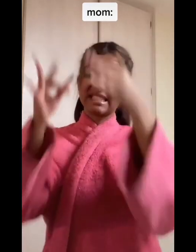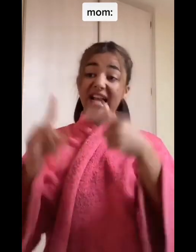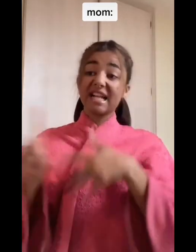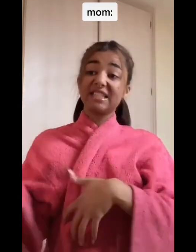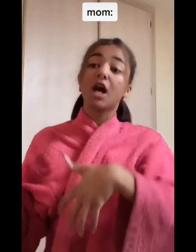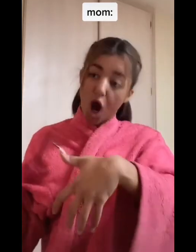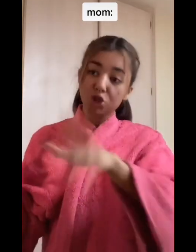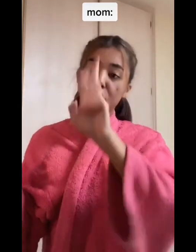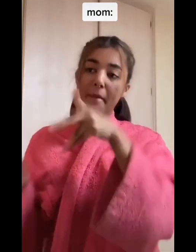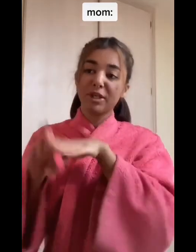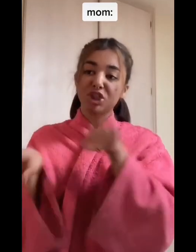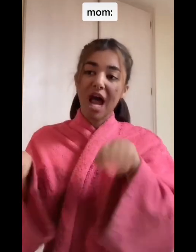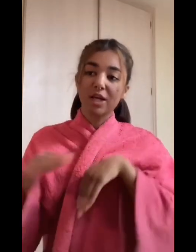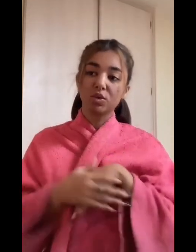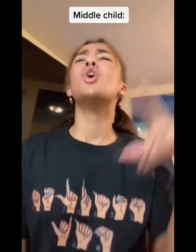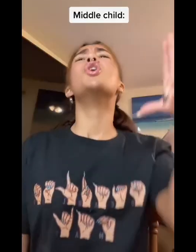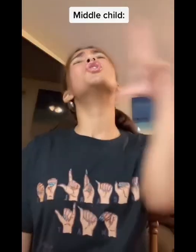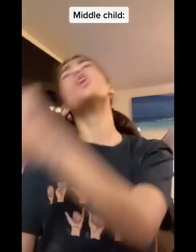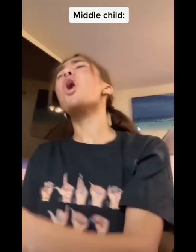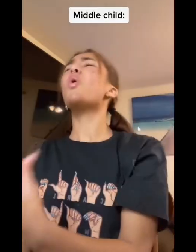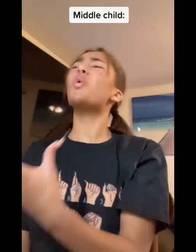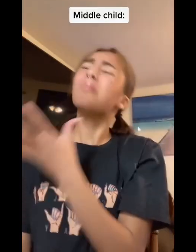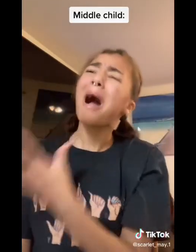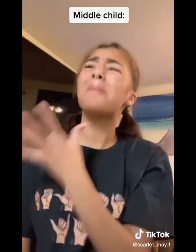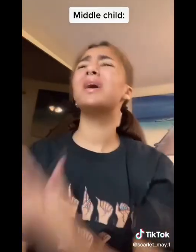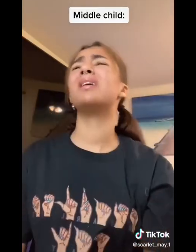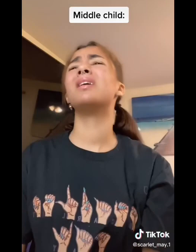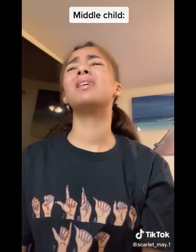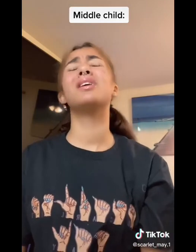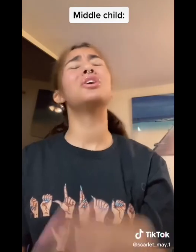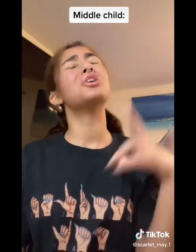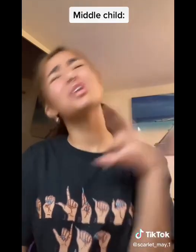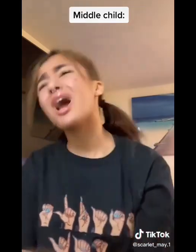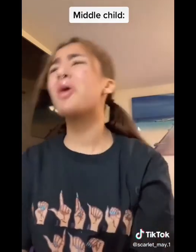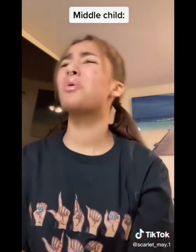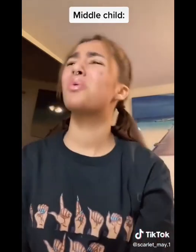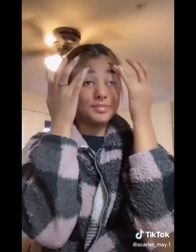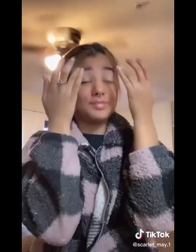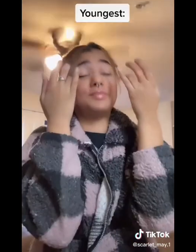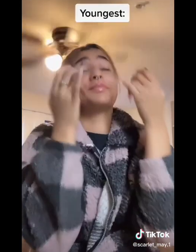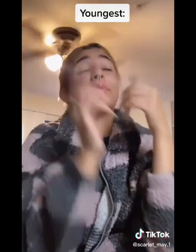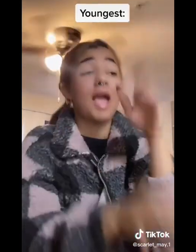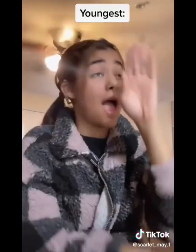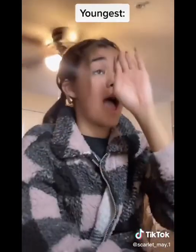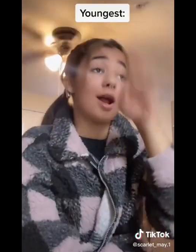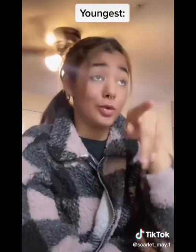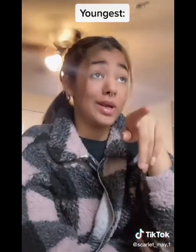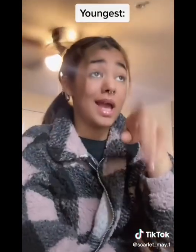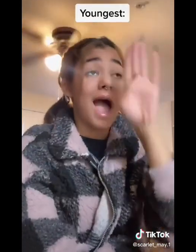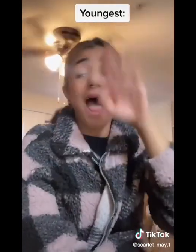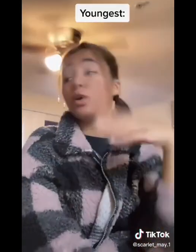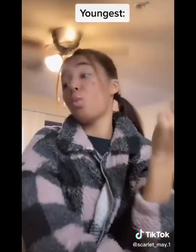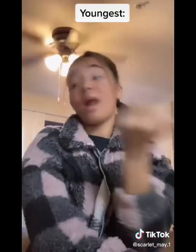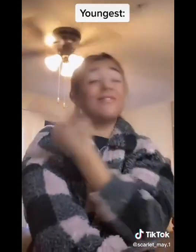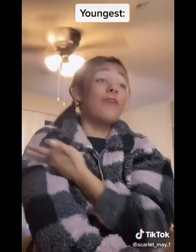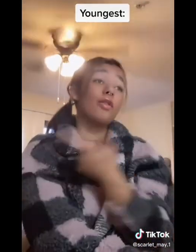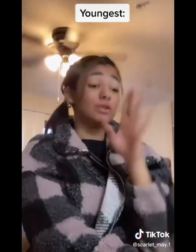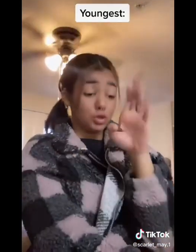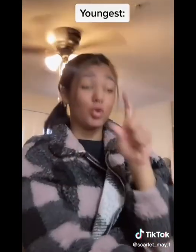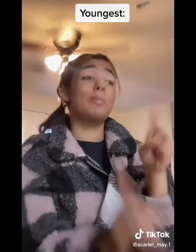to conjure up a child. No, Mama! No! I knew it. I knew out of all of us, he was gonna be the first